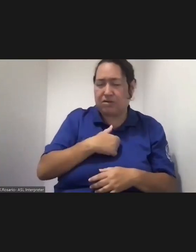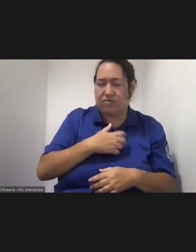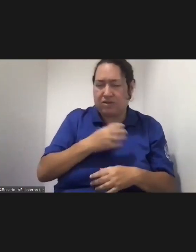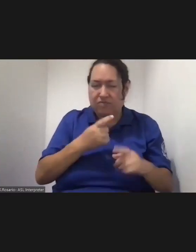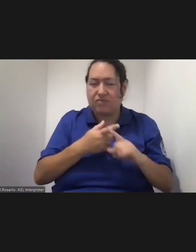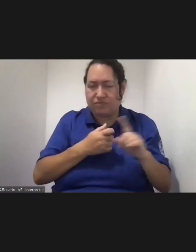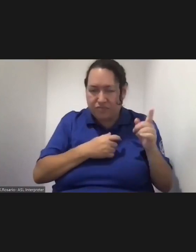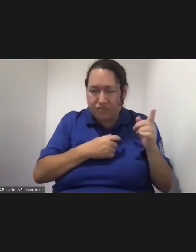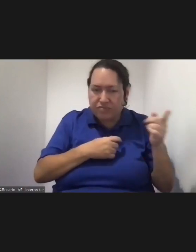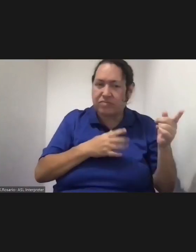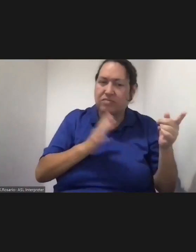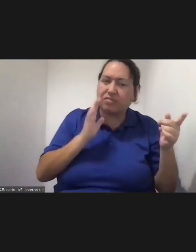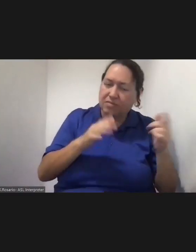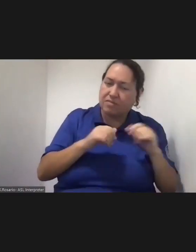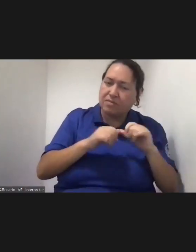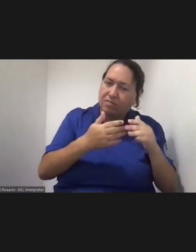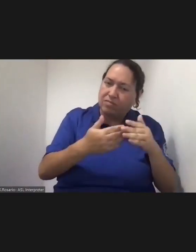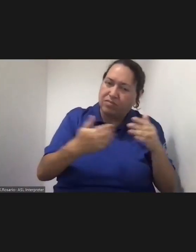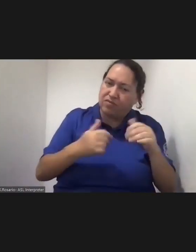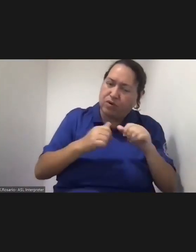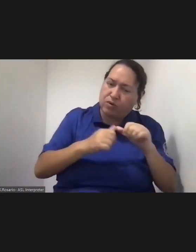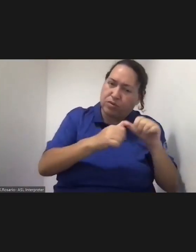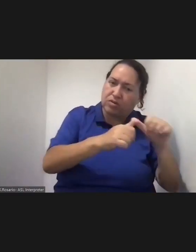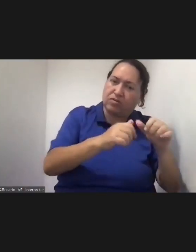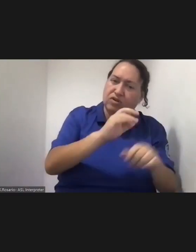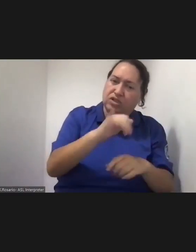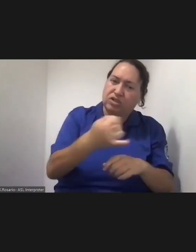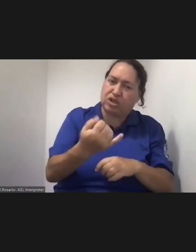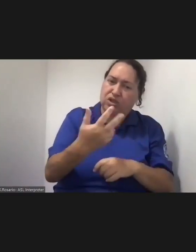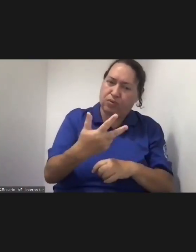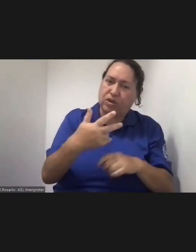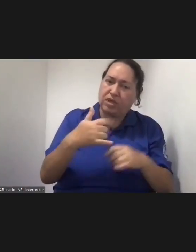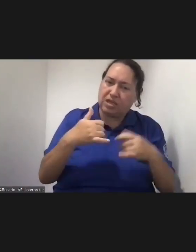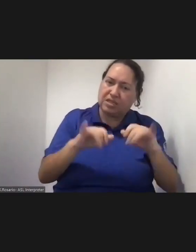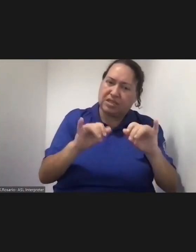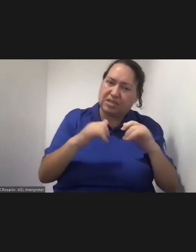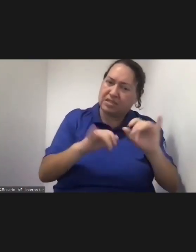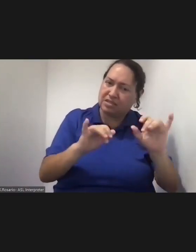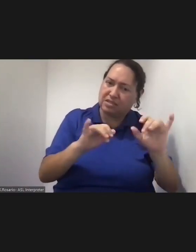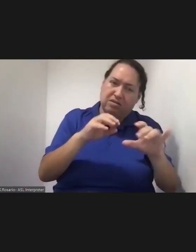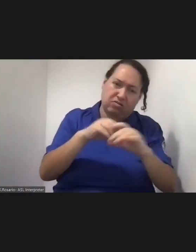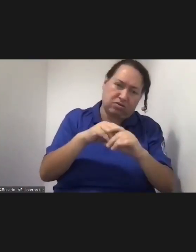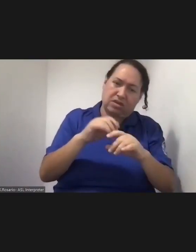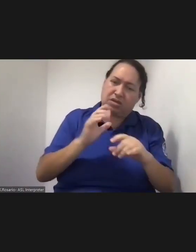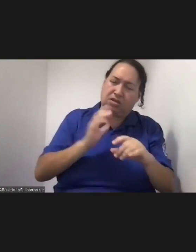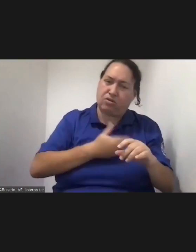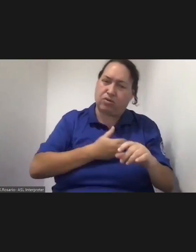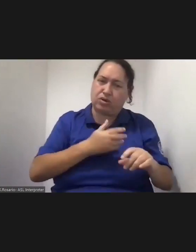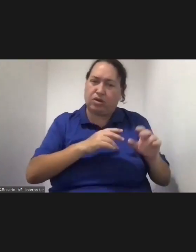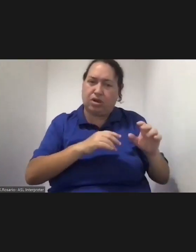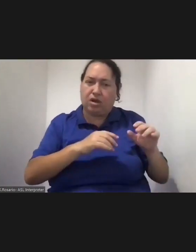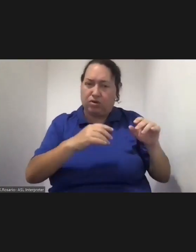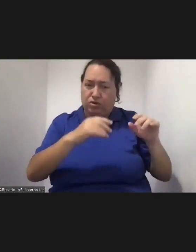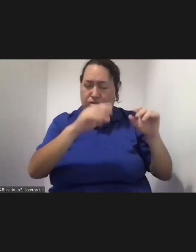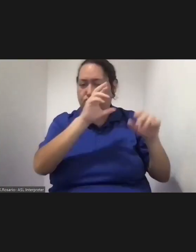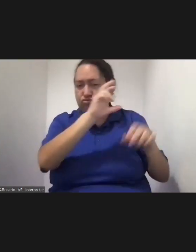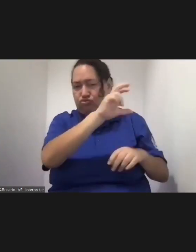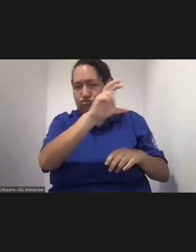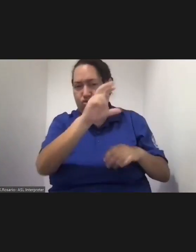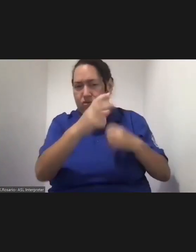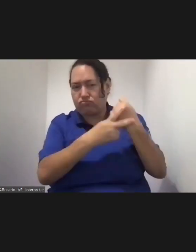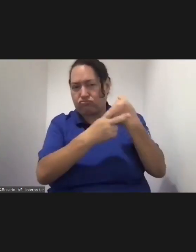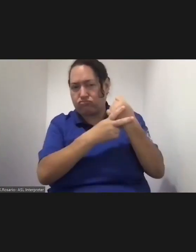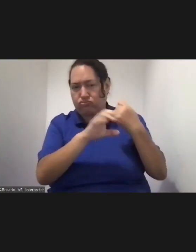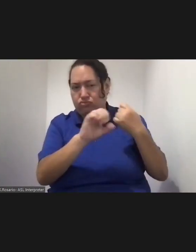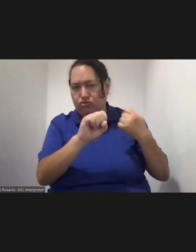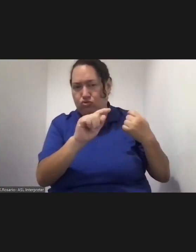we move on with the use of J3. At this time, it's still in vaccine storage. Thank you. Thank you, Heidi. Thank